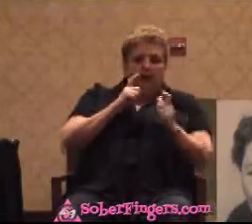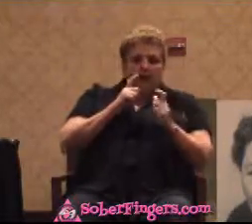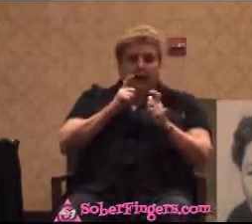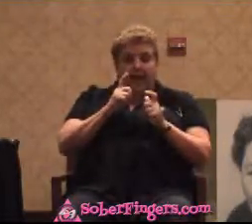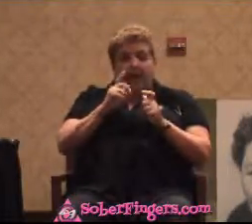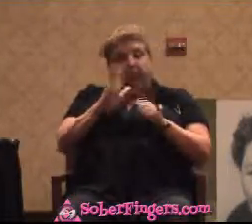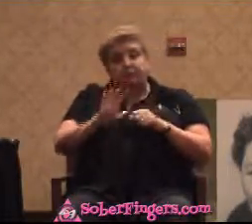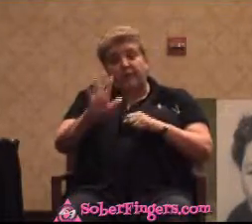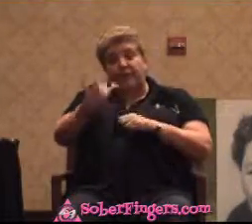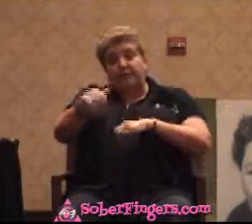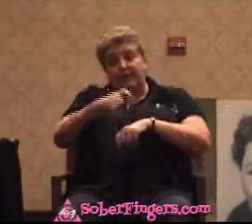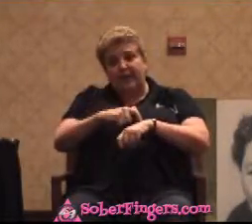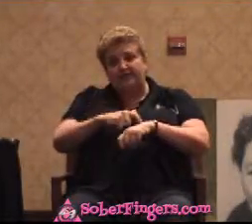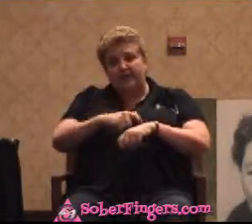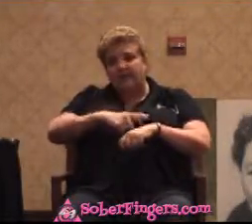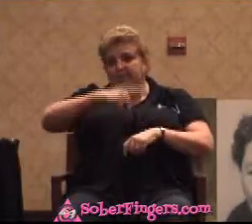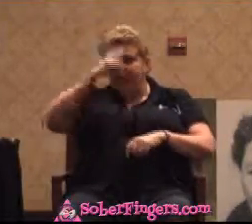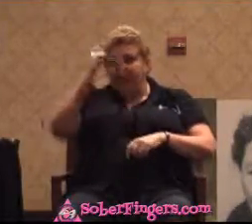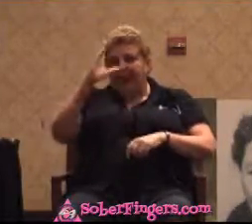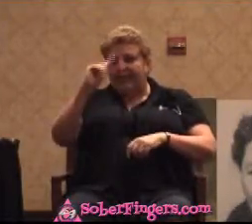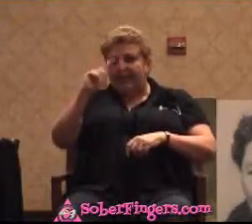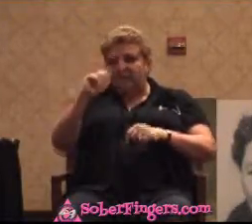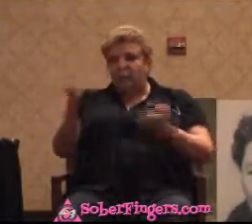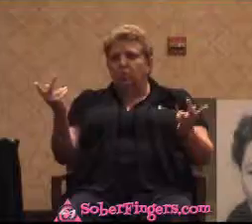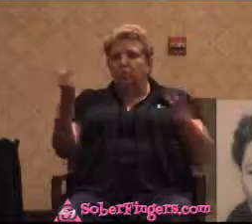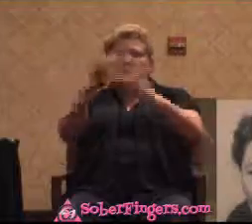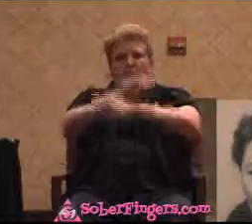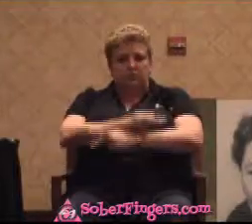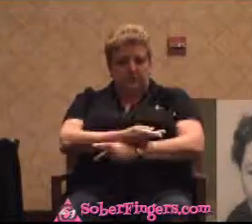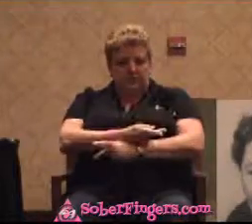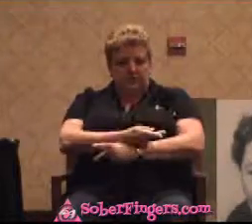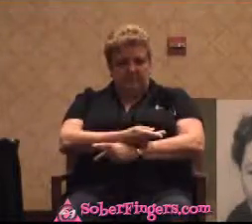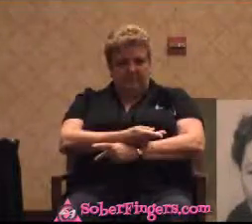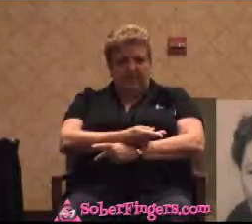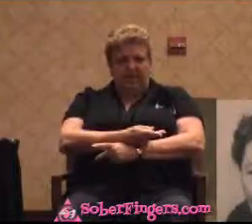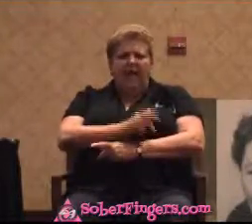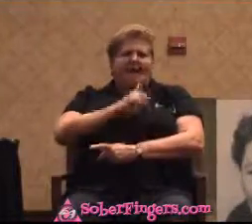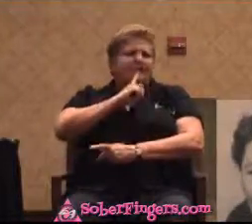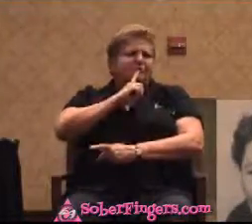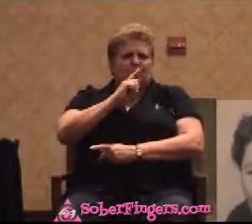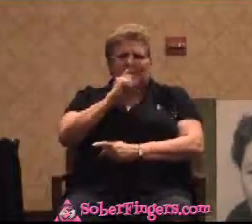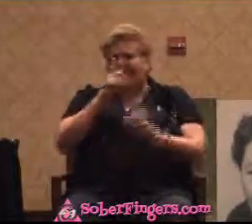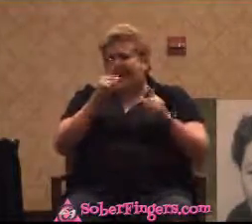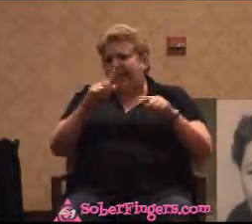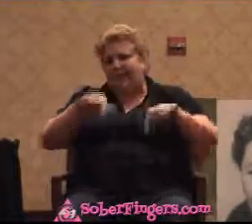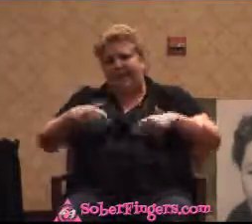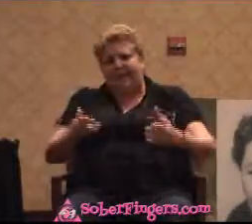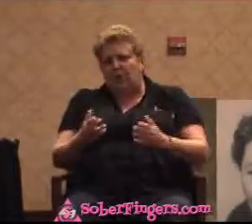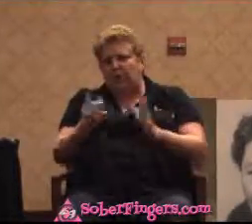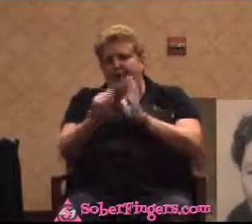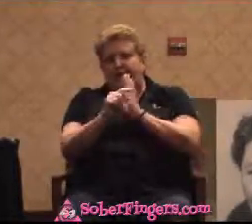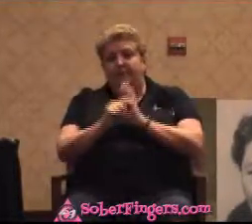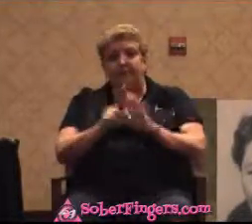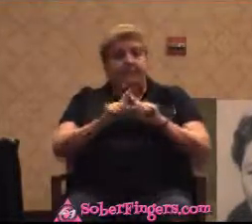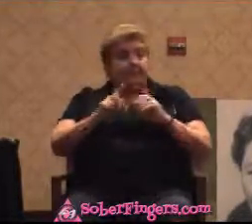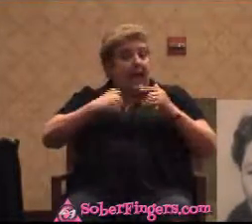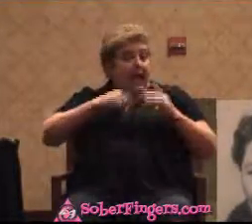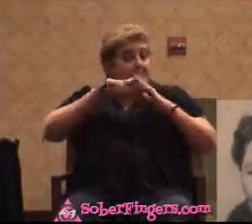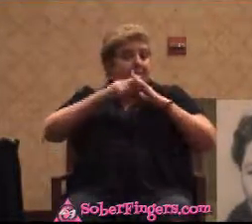time, blackouts were really kicking in. And I'm sure it doesn't happen here in Tampa, but I began to drink on a regular basis, and I